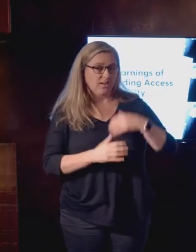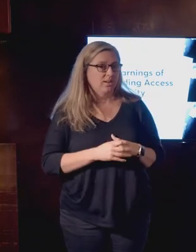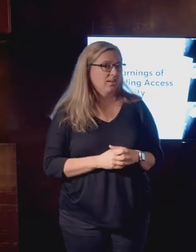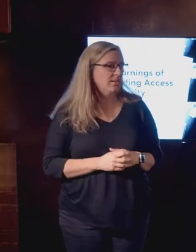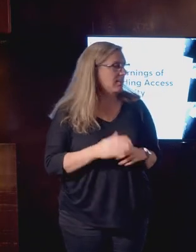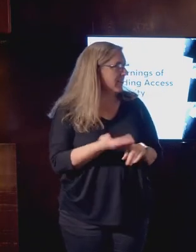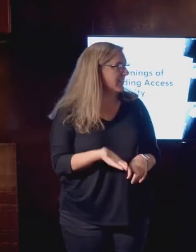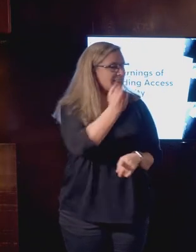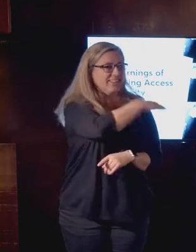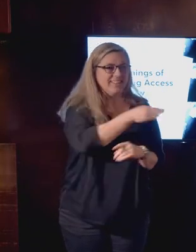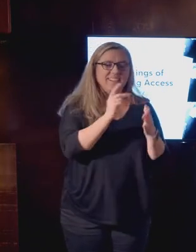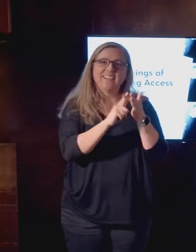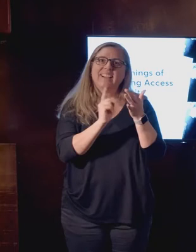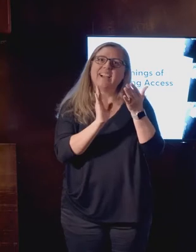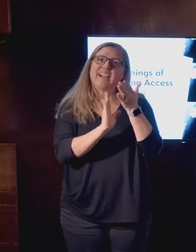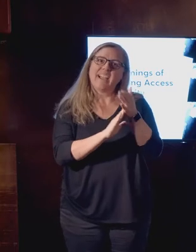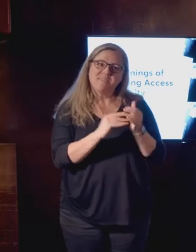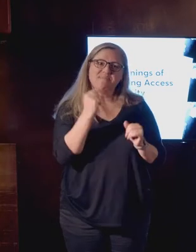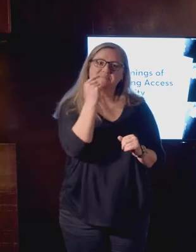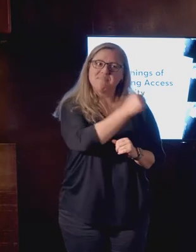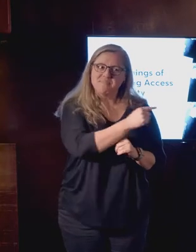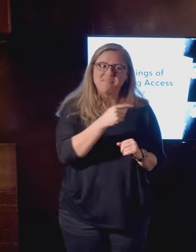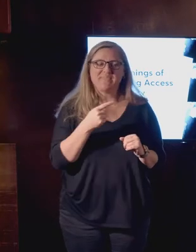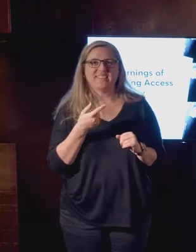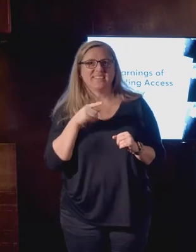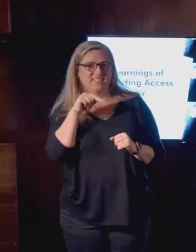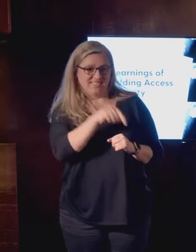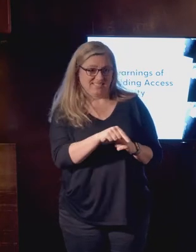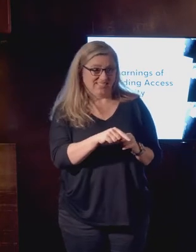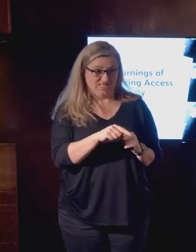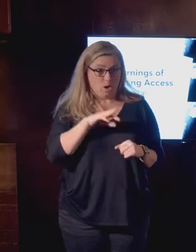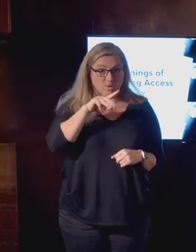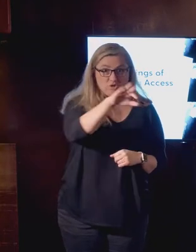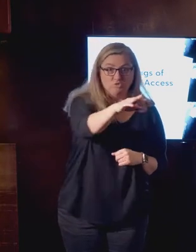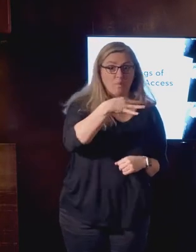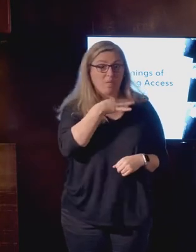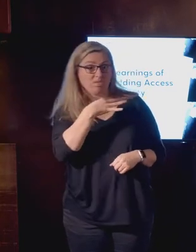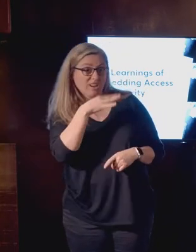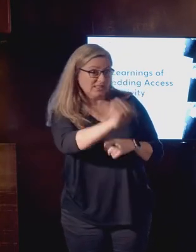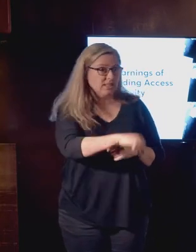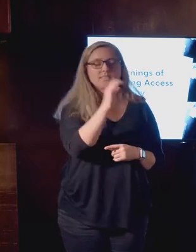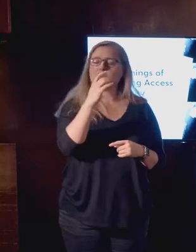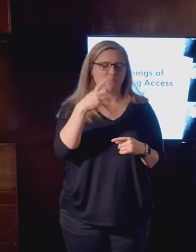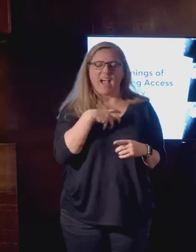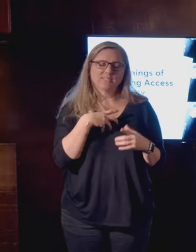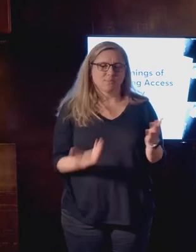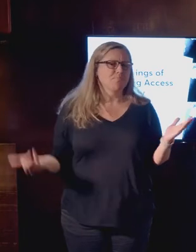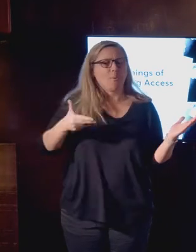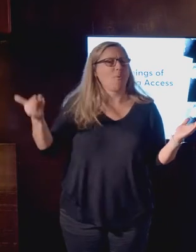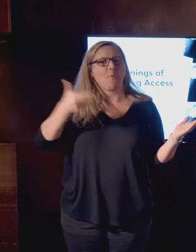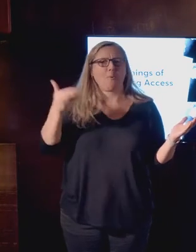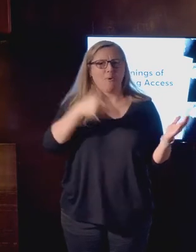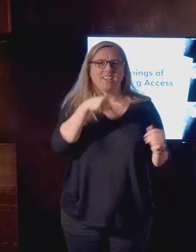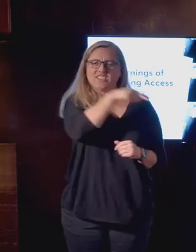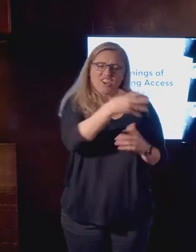To my left is Emma J Hawkins. Emma is more than a triple threat performer, a little outside of the box with a bag